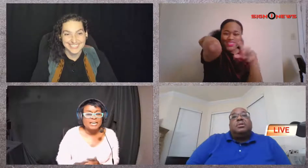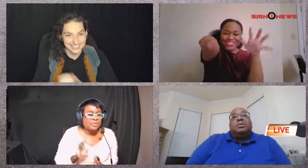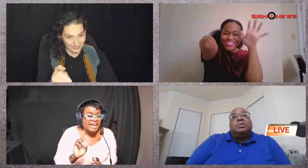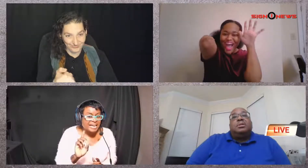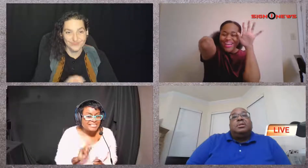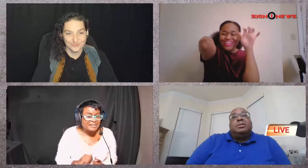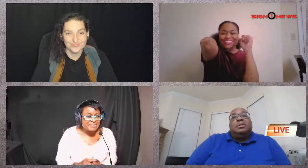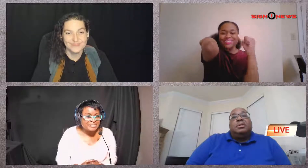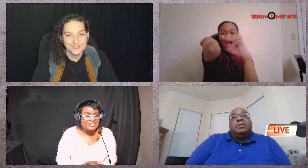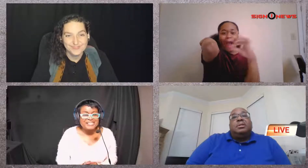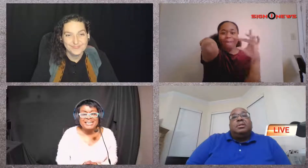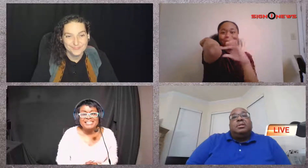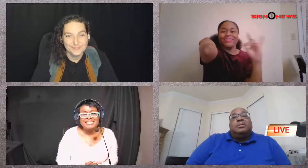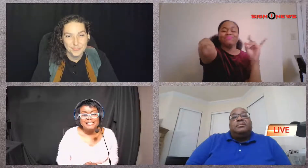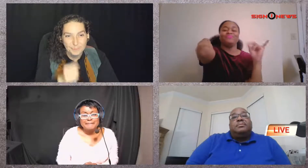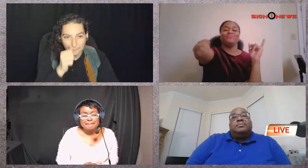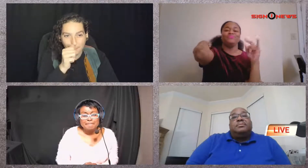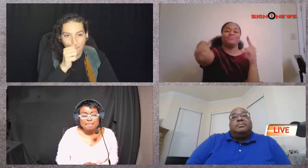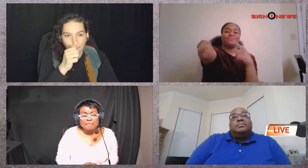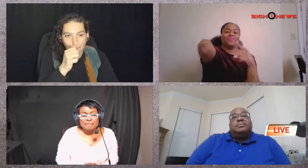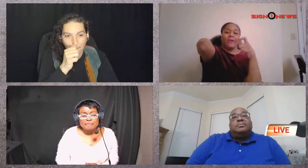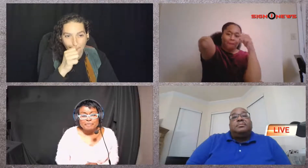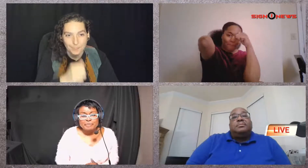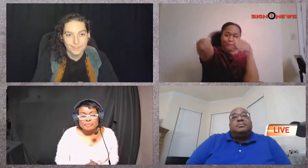Yes. And I want to add something too, Dad.